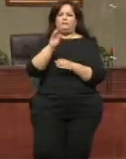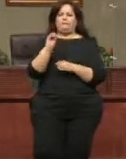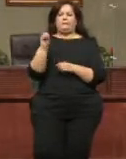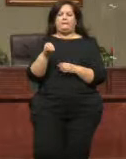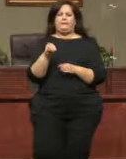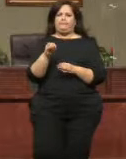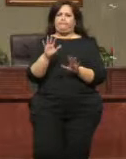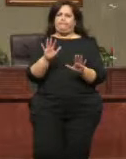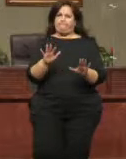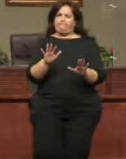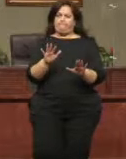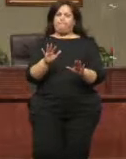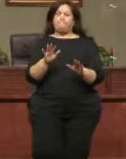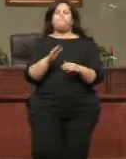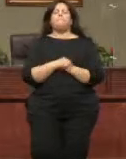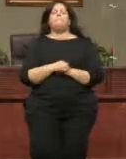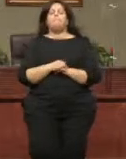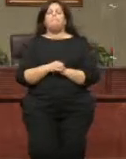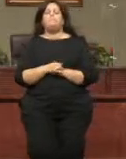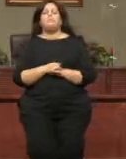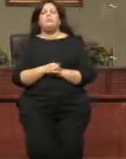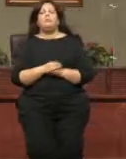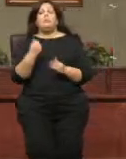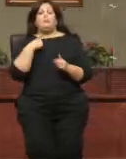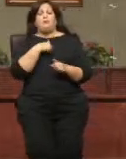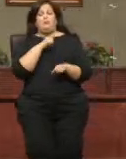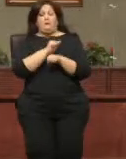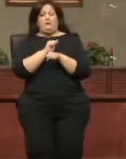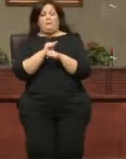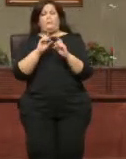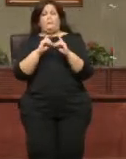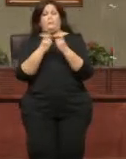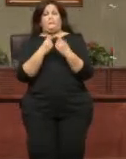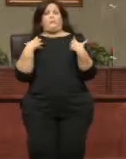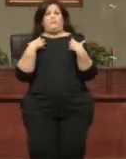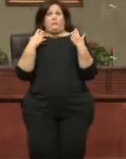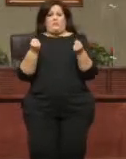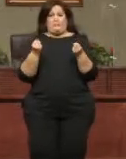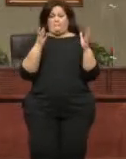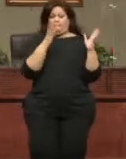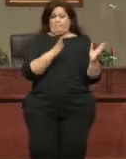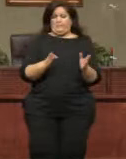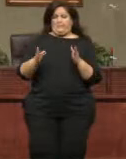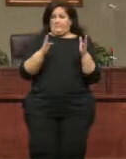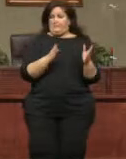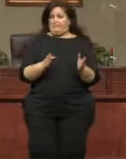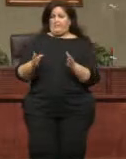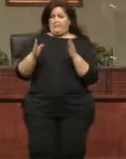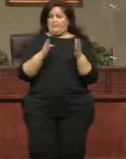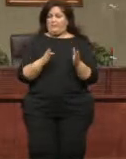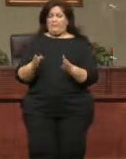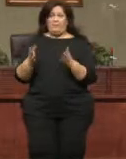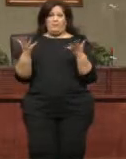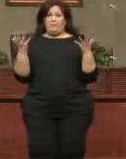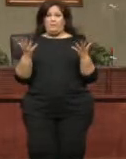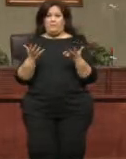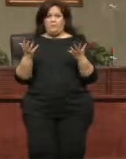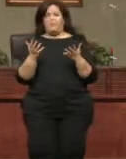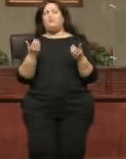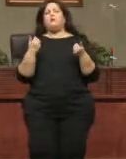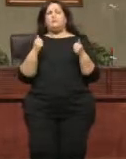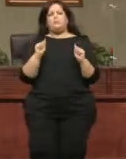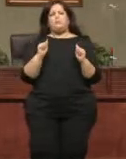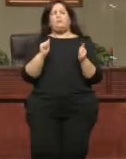today that we are working with the Department of Health on a plan to phase reducing requirements of